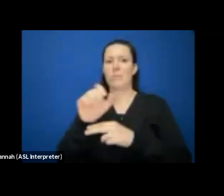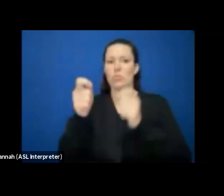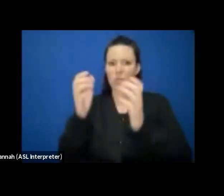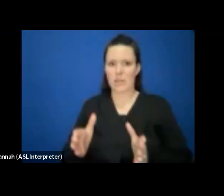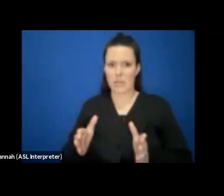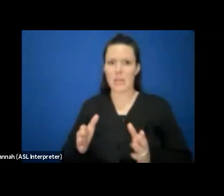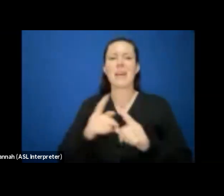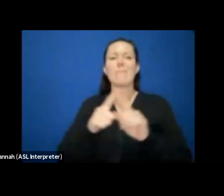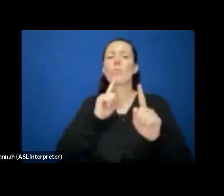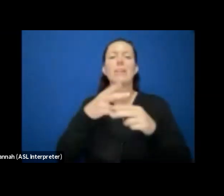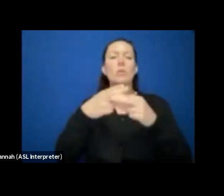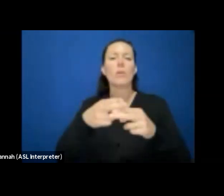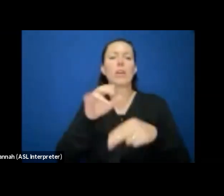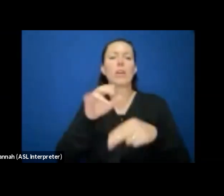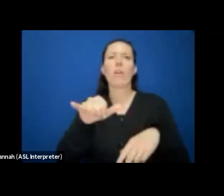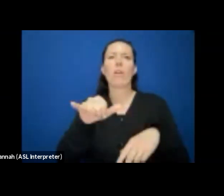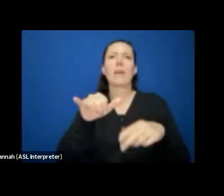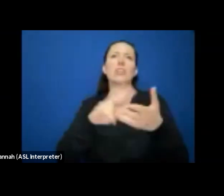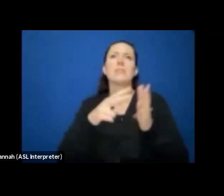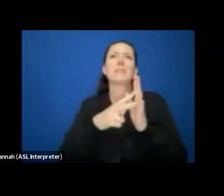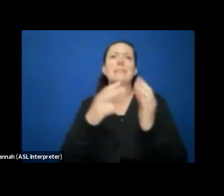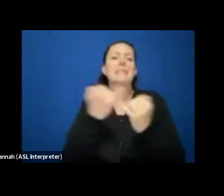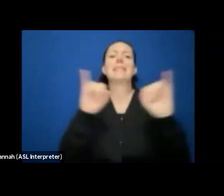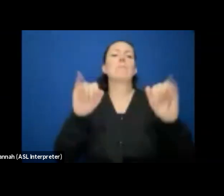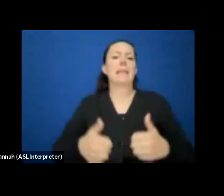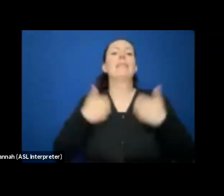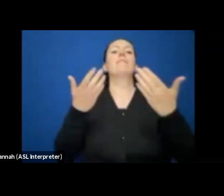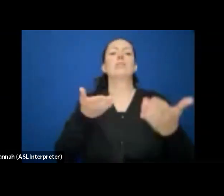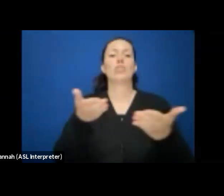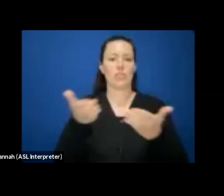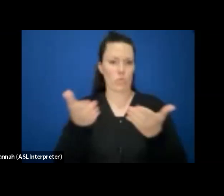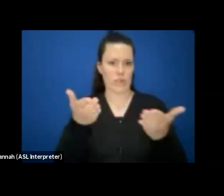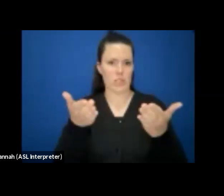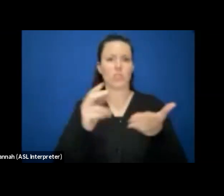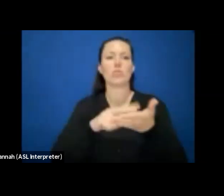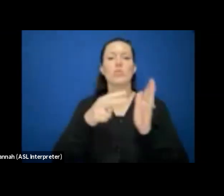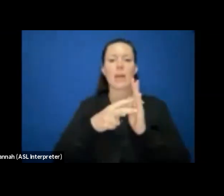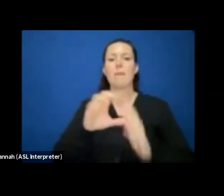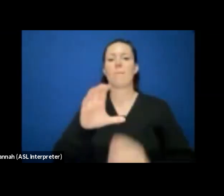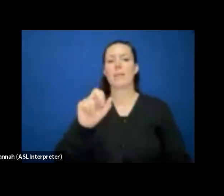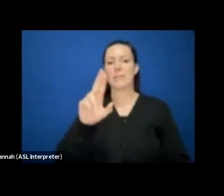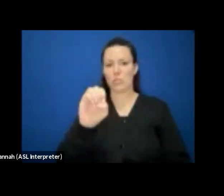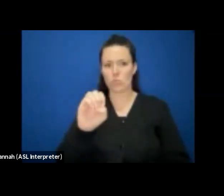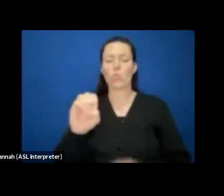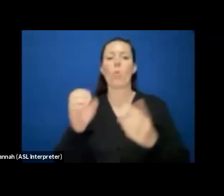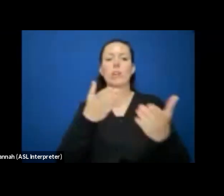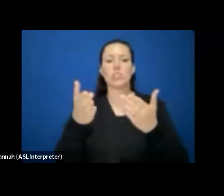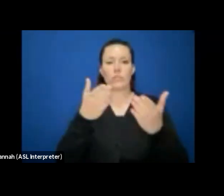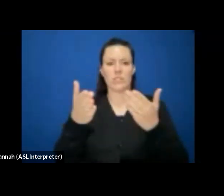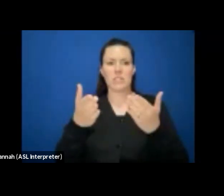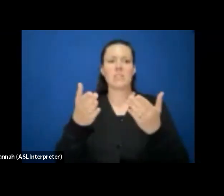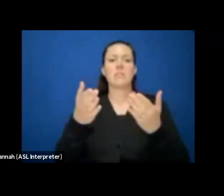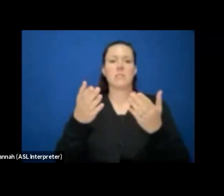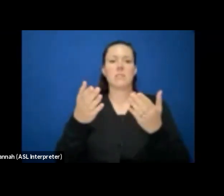define case management as independent living services. So we provide the core services, INR, individual assistance change. So